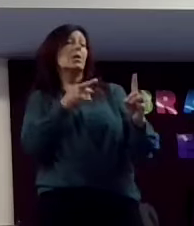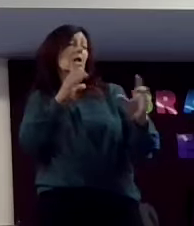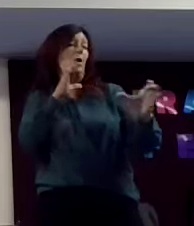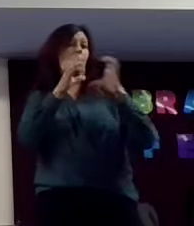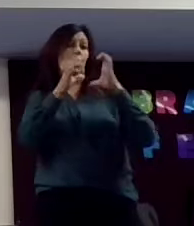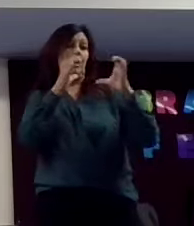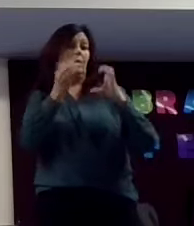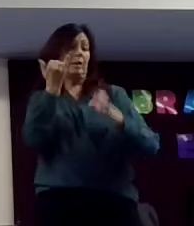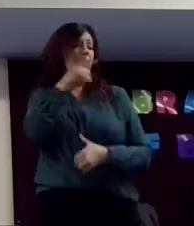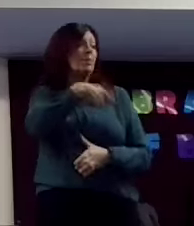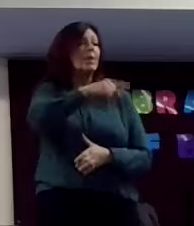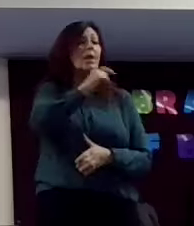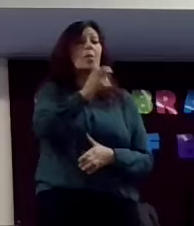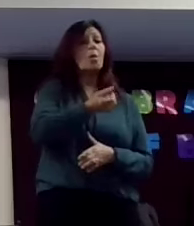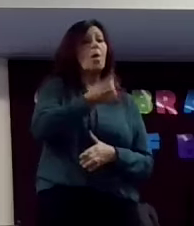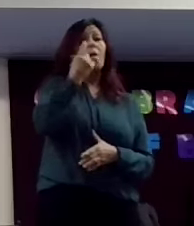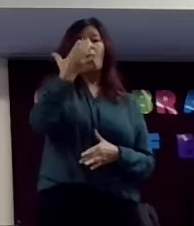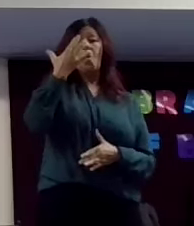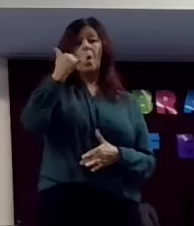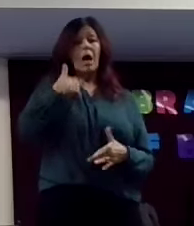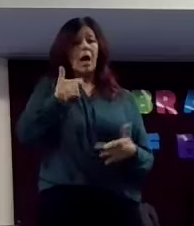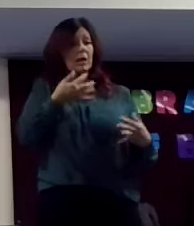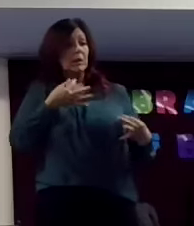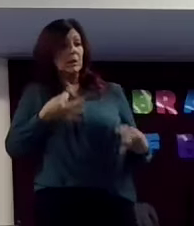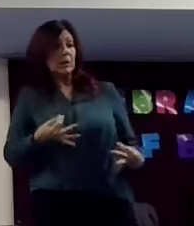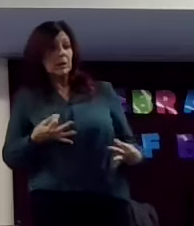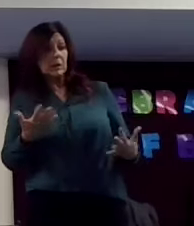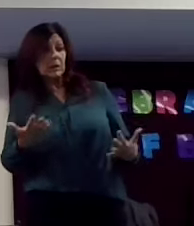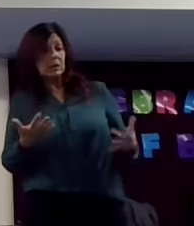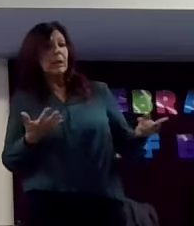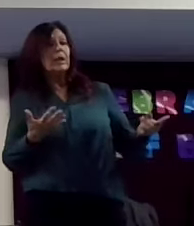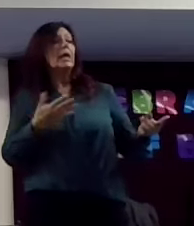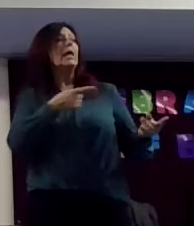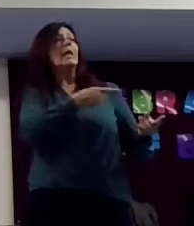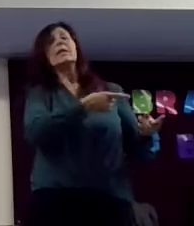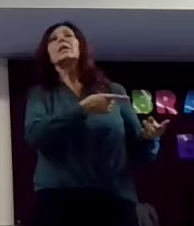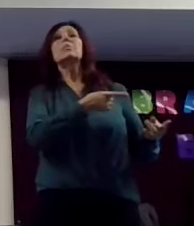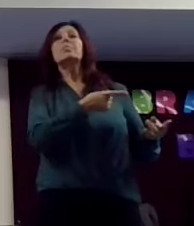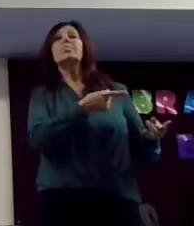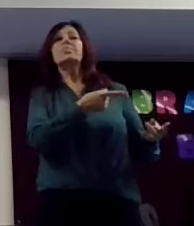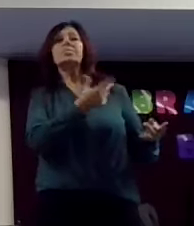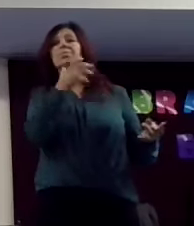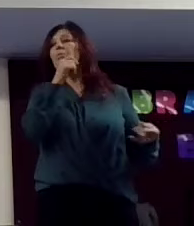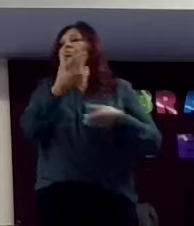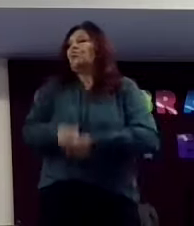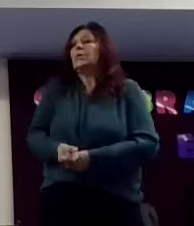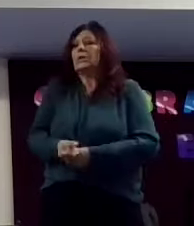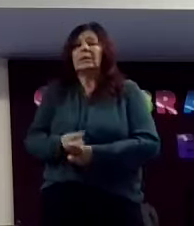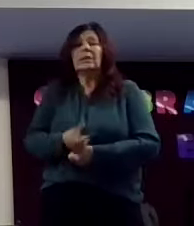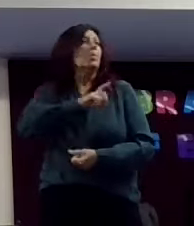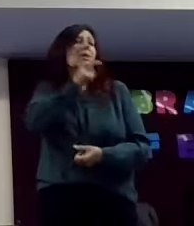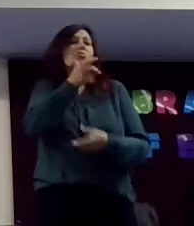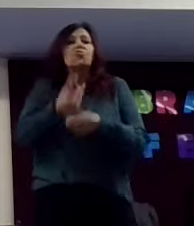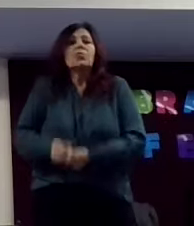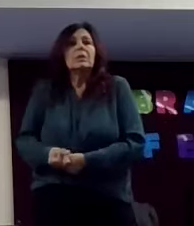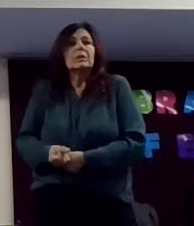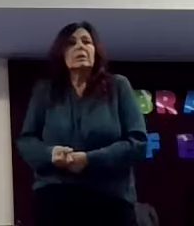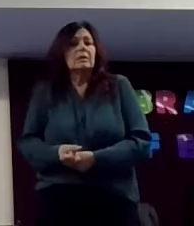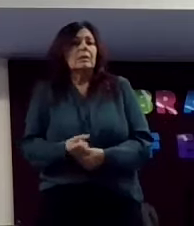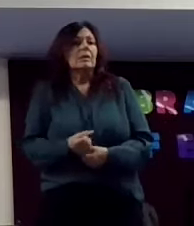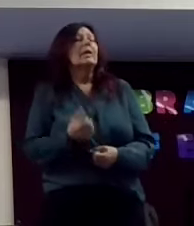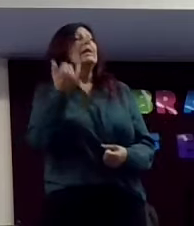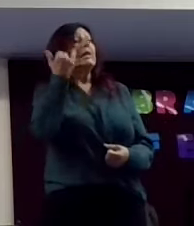If they don't understand, why we're making the decisions that we are making, then they're not going to trust us. The police aren't going to trust us or have confidence